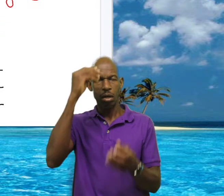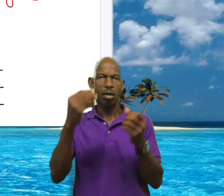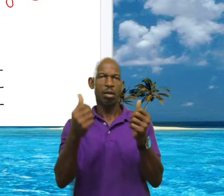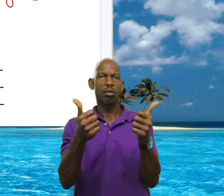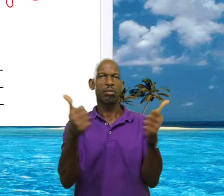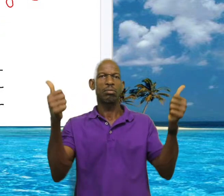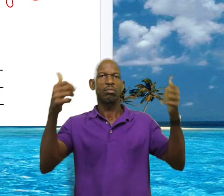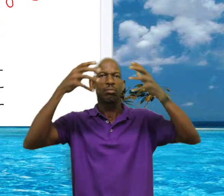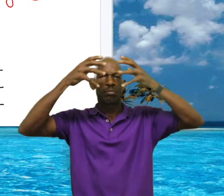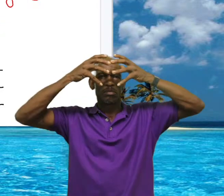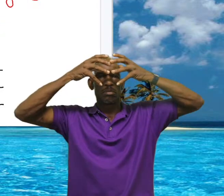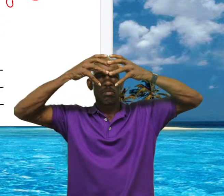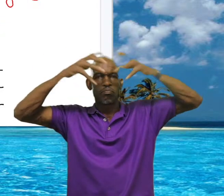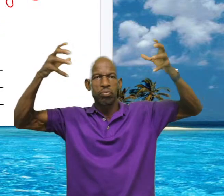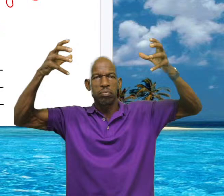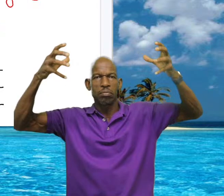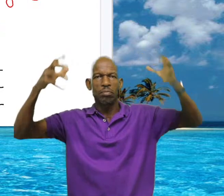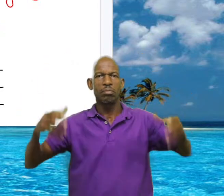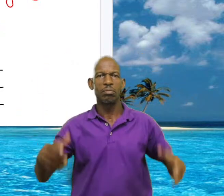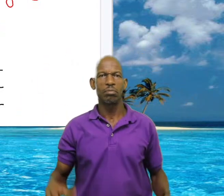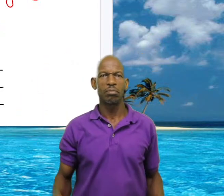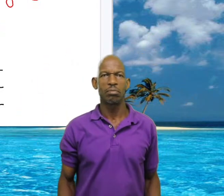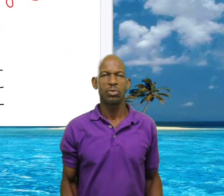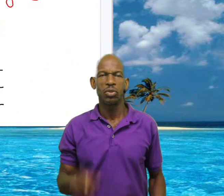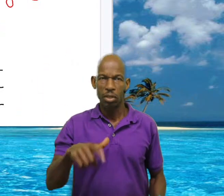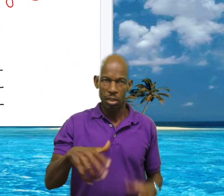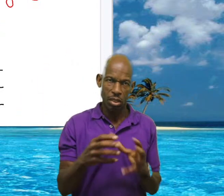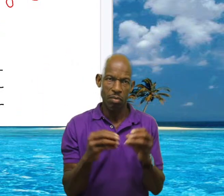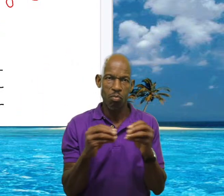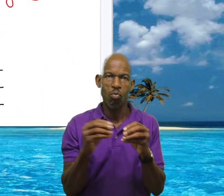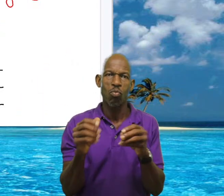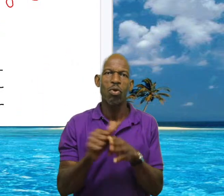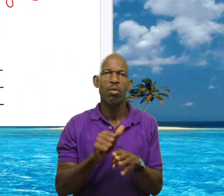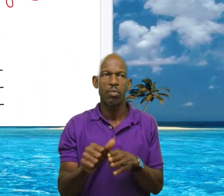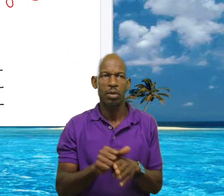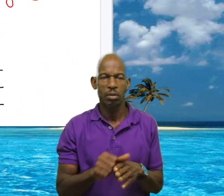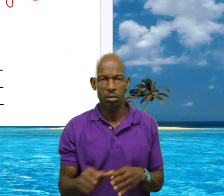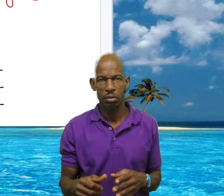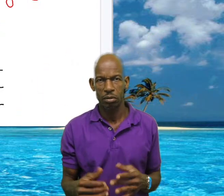these words, right? So today what we did,